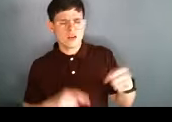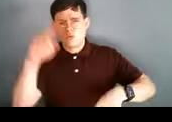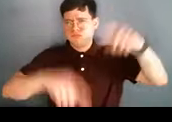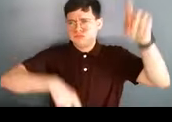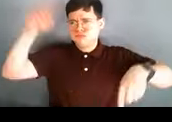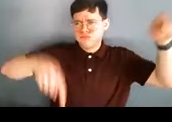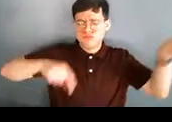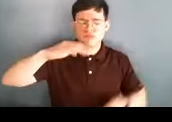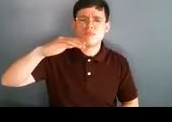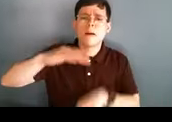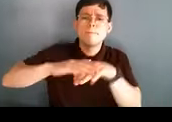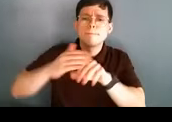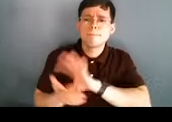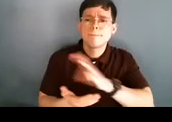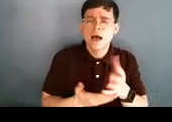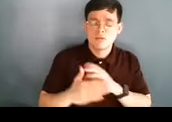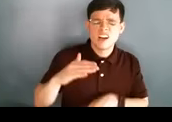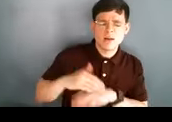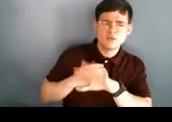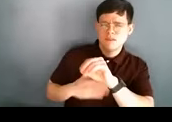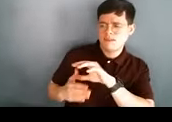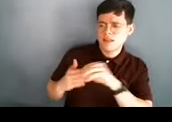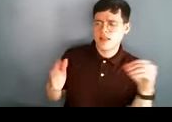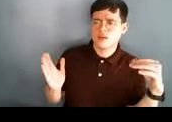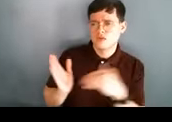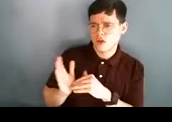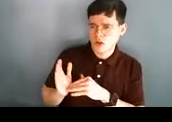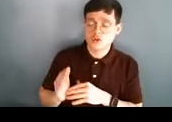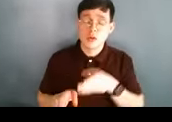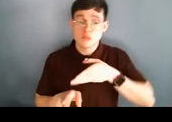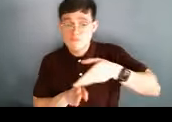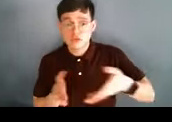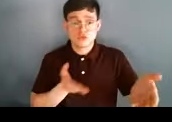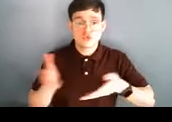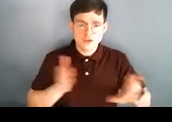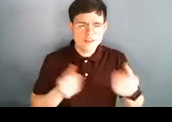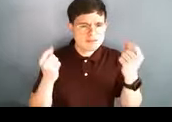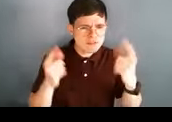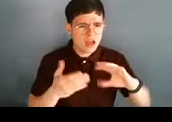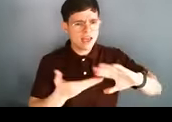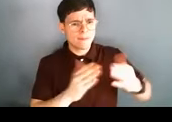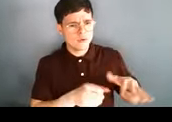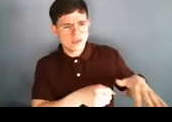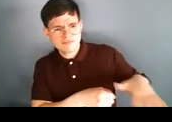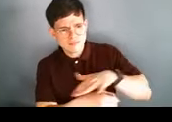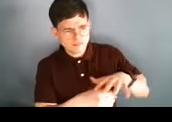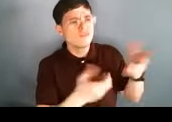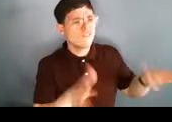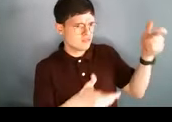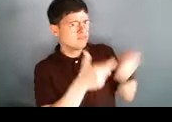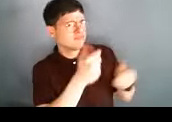to $50,000, professional services, and a community of fellow awardees and other professionals. We